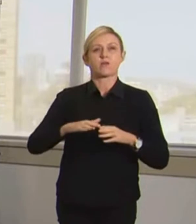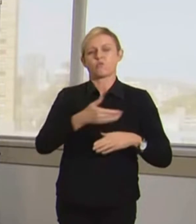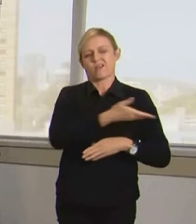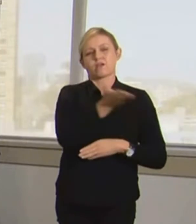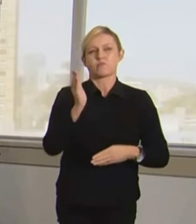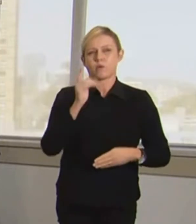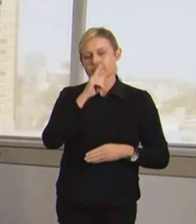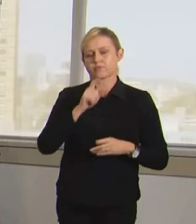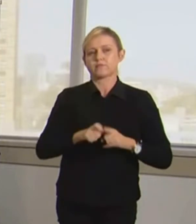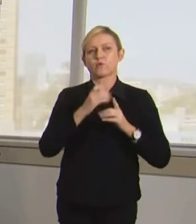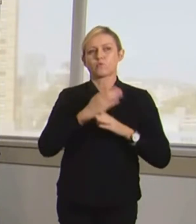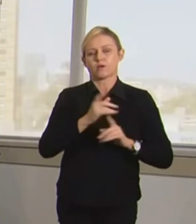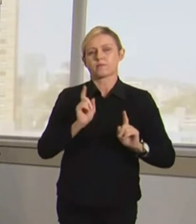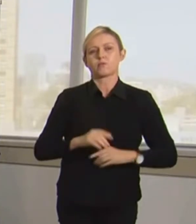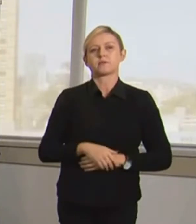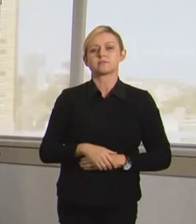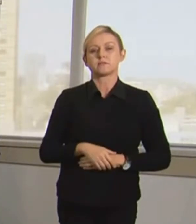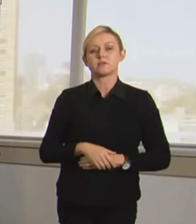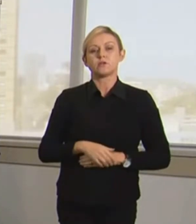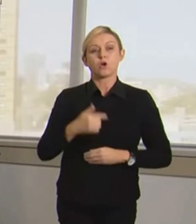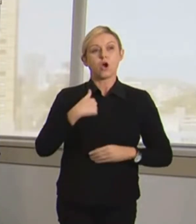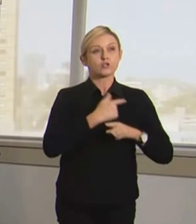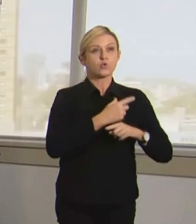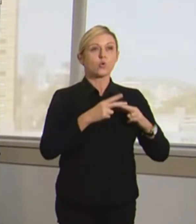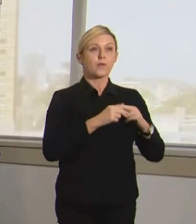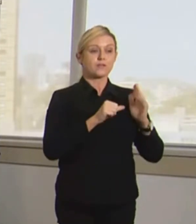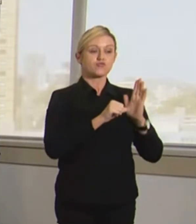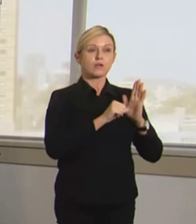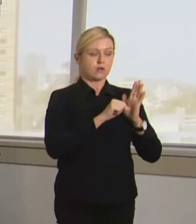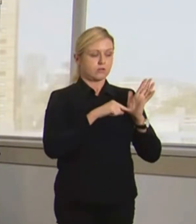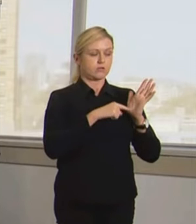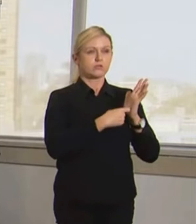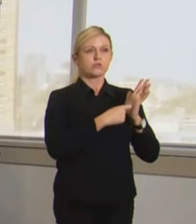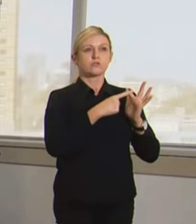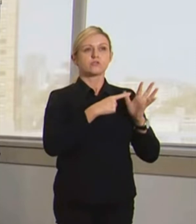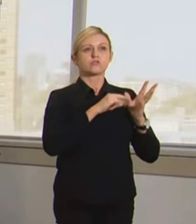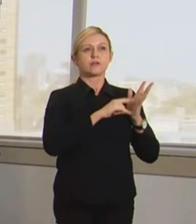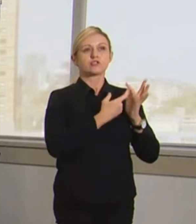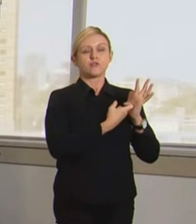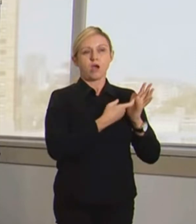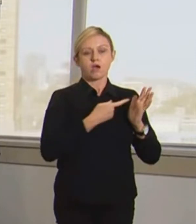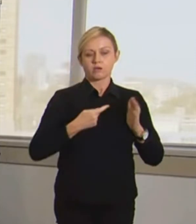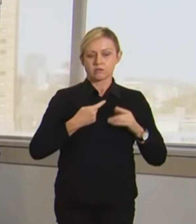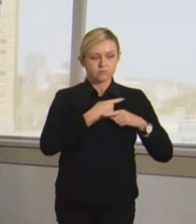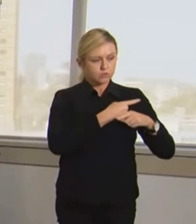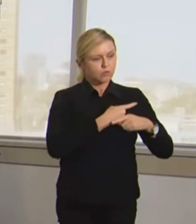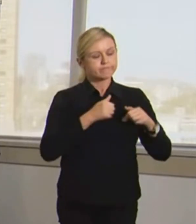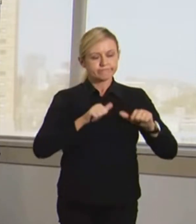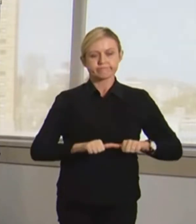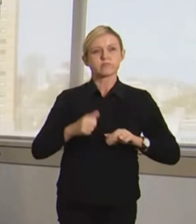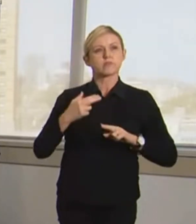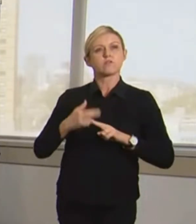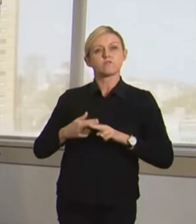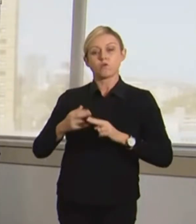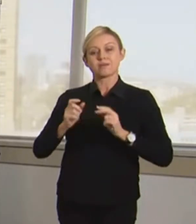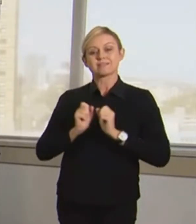moment. And one of the issues that we've decided is that we'll work with the industry, particularly around auctions and open houses,